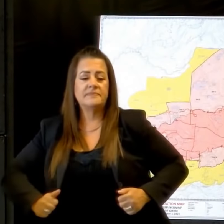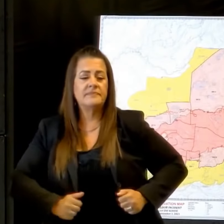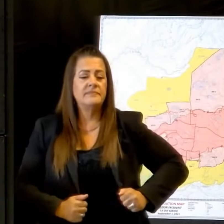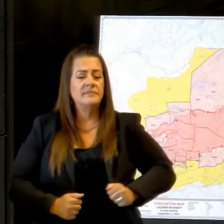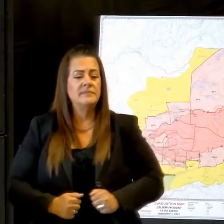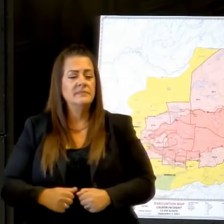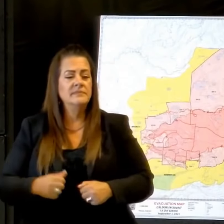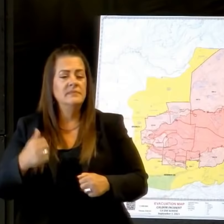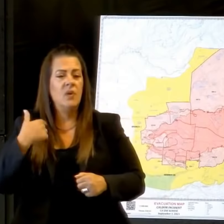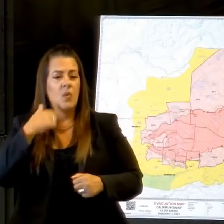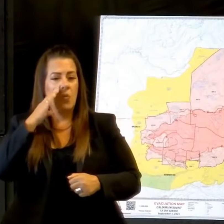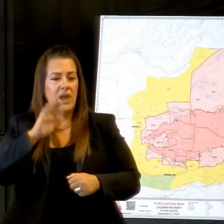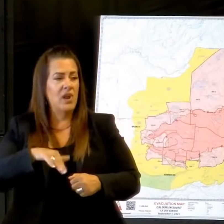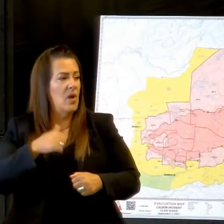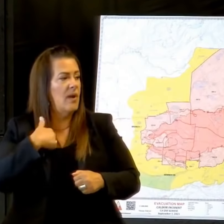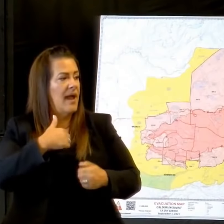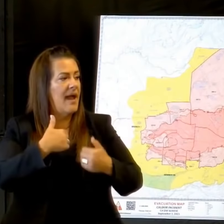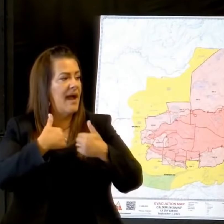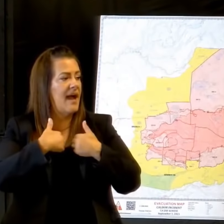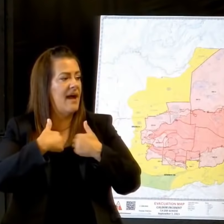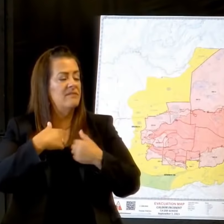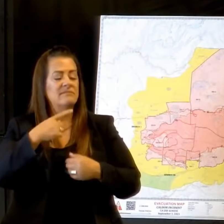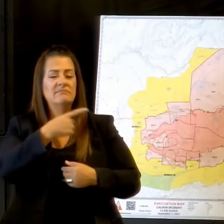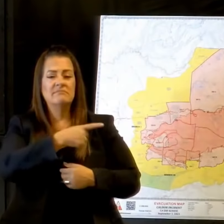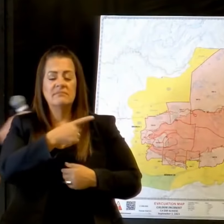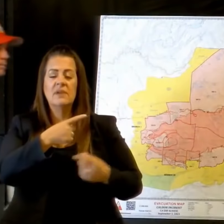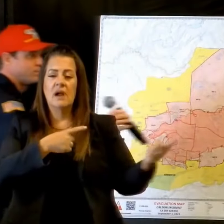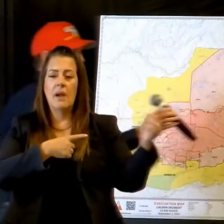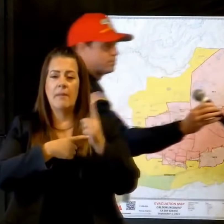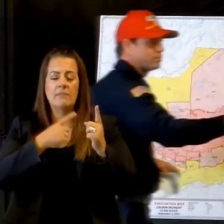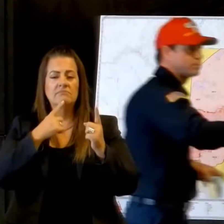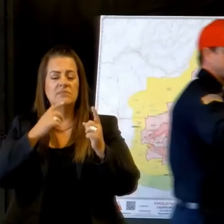So we're going to have Operations Section Chief come up and take some questions and answers.